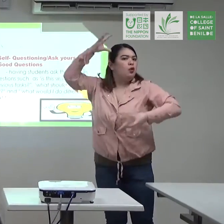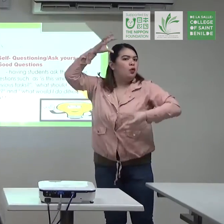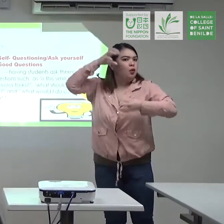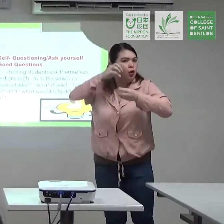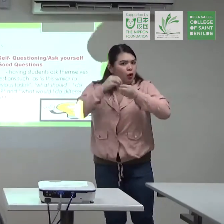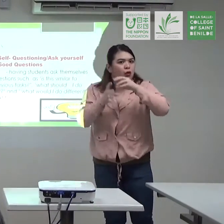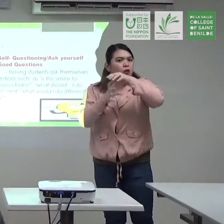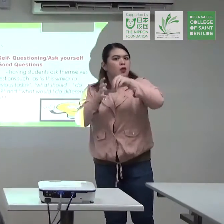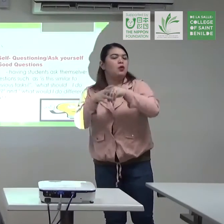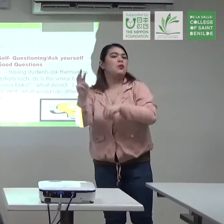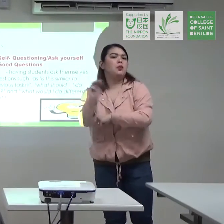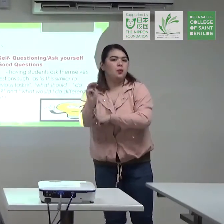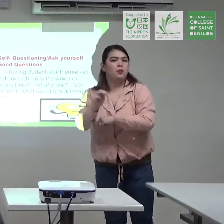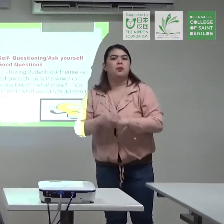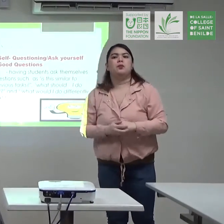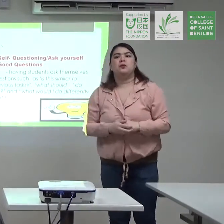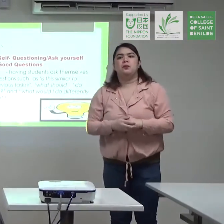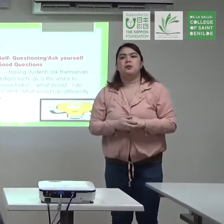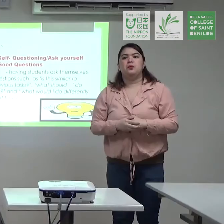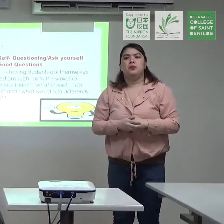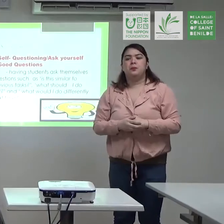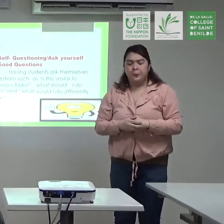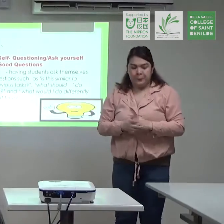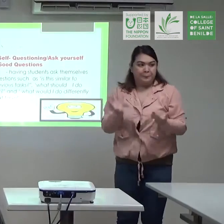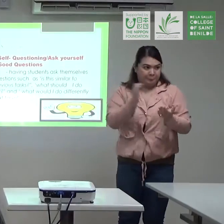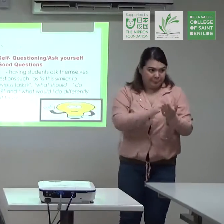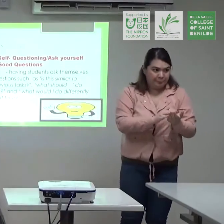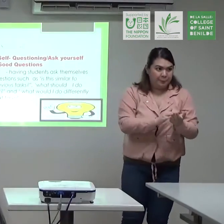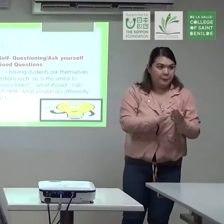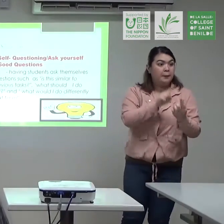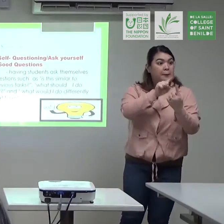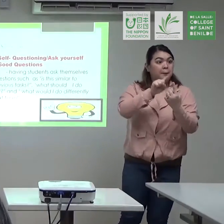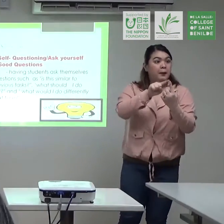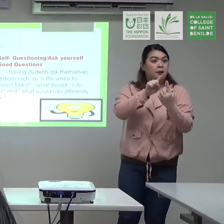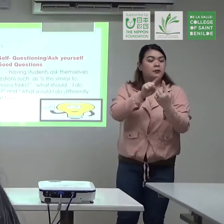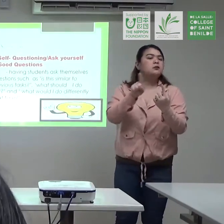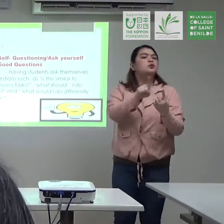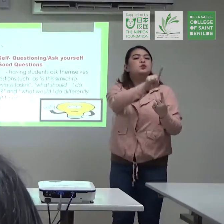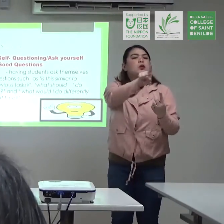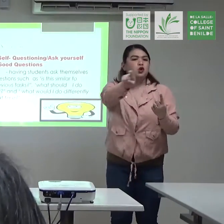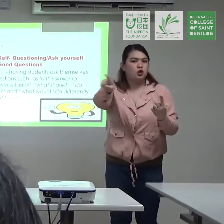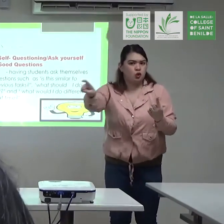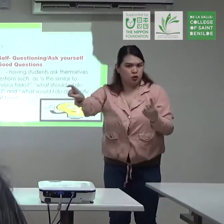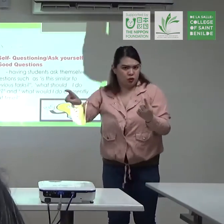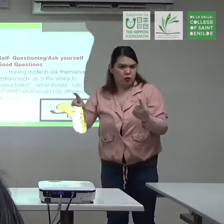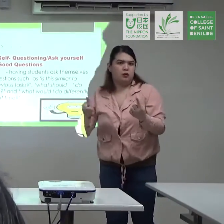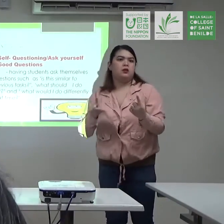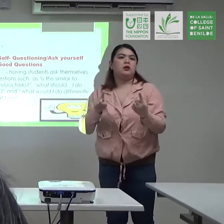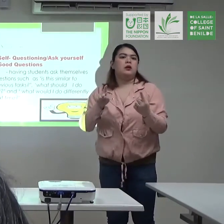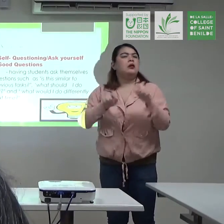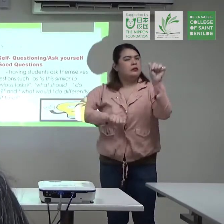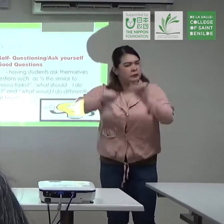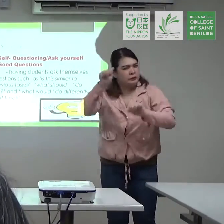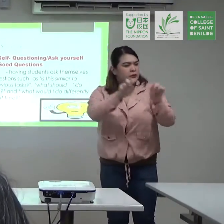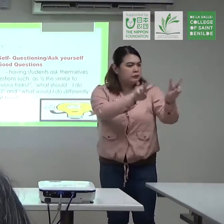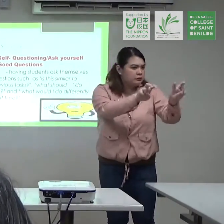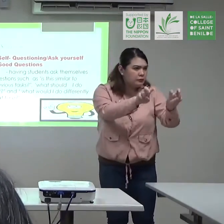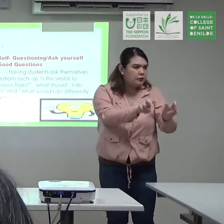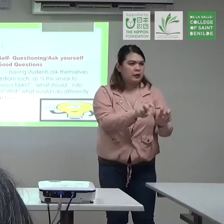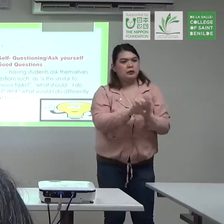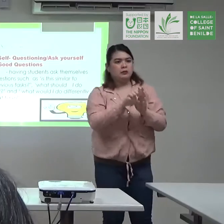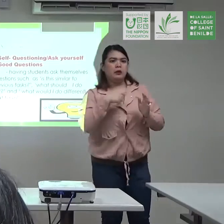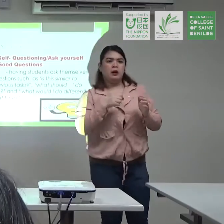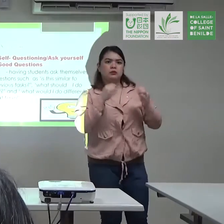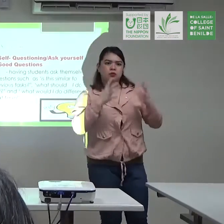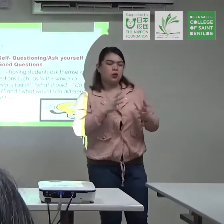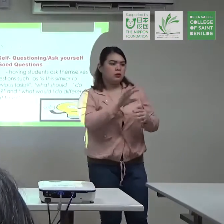immense help. So first, questioning themselves, assessing what they know